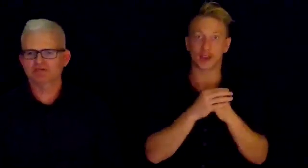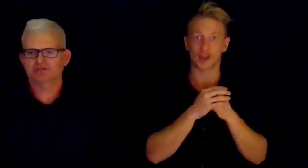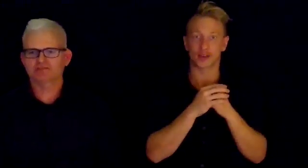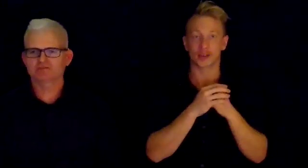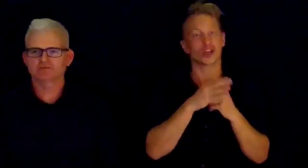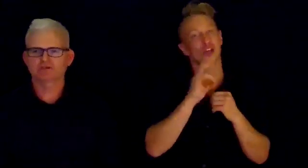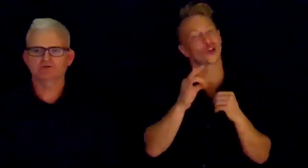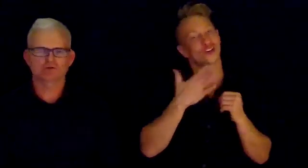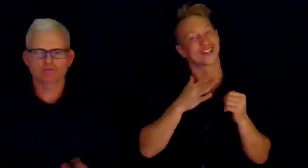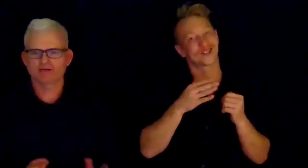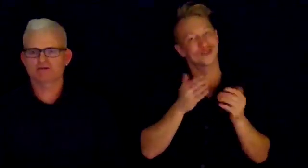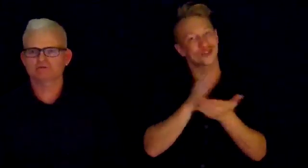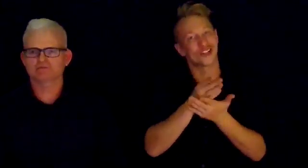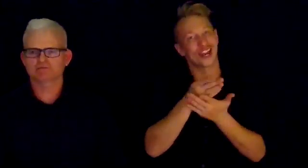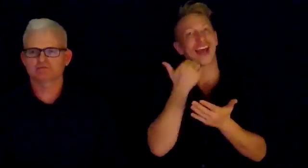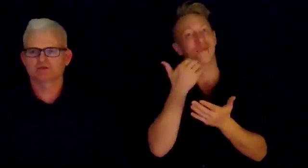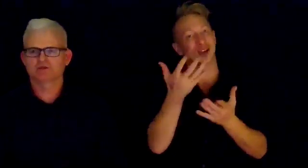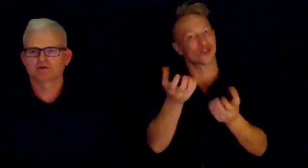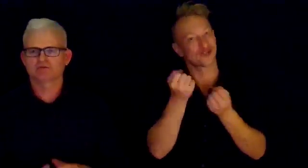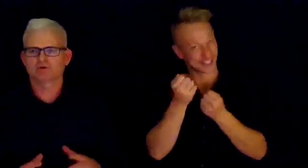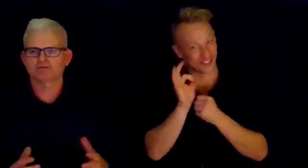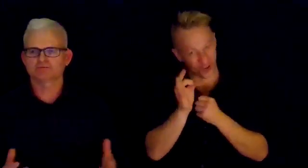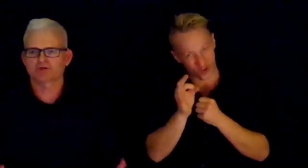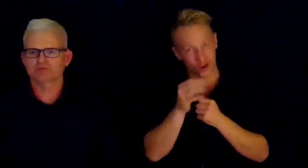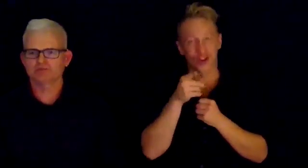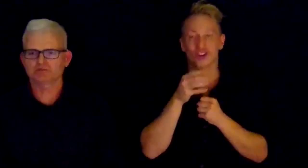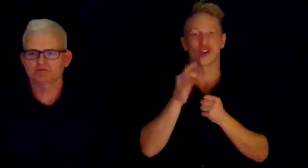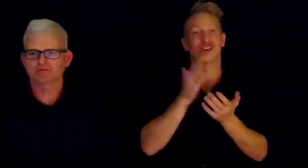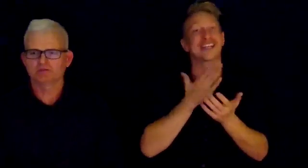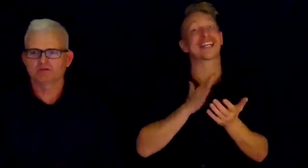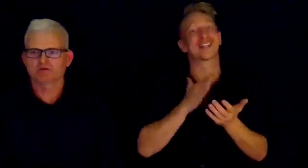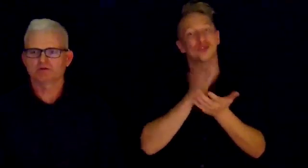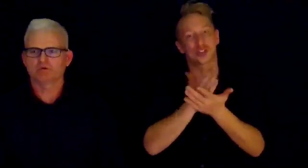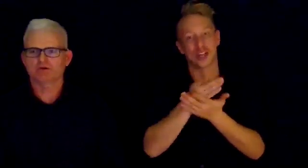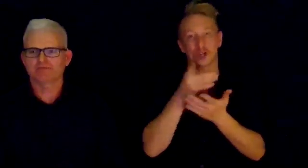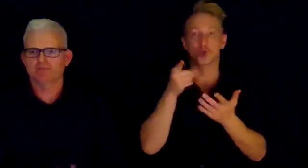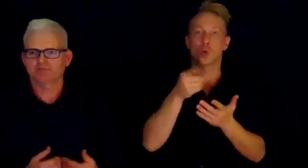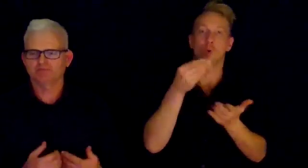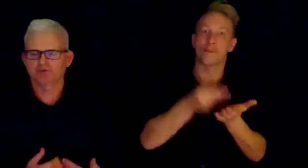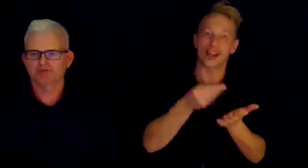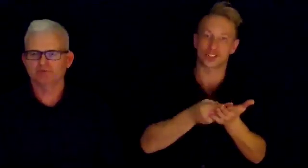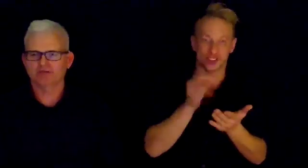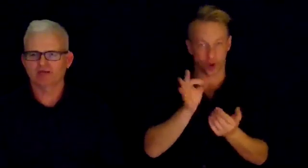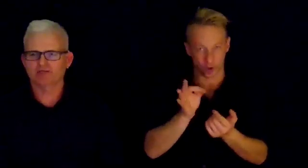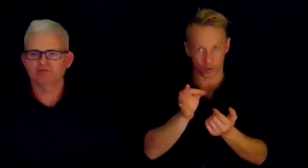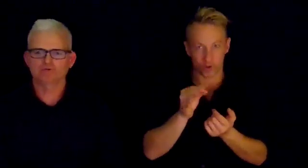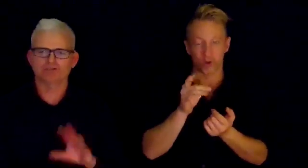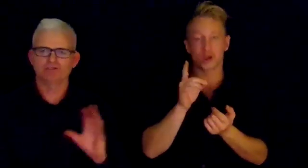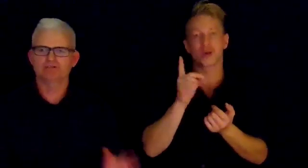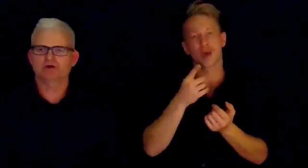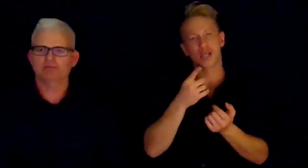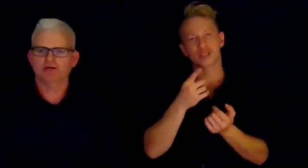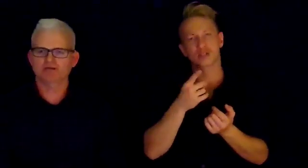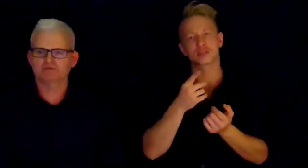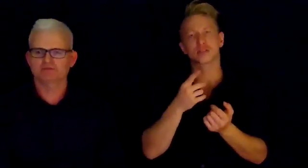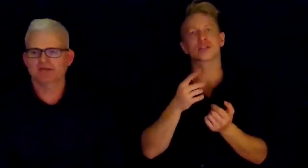share the budget. It's all about what's possible, what can be put in your plan, what